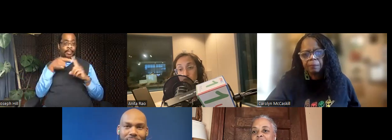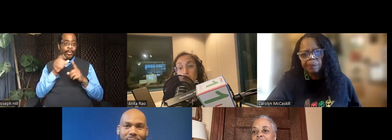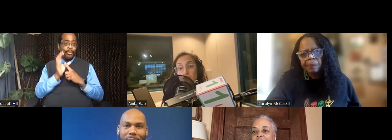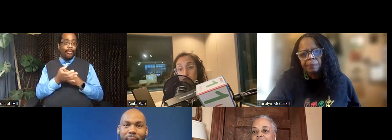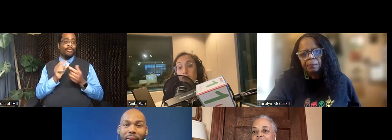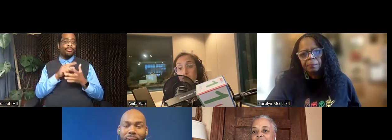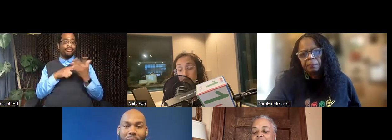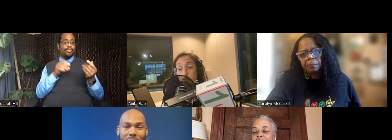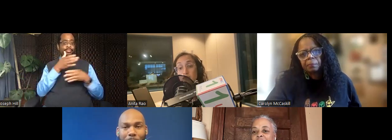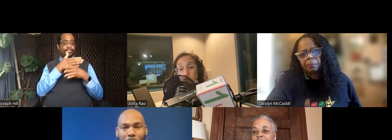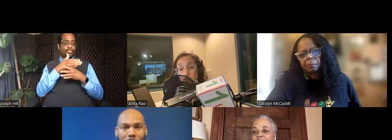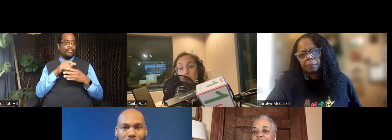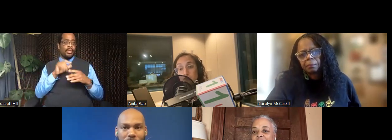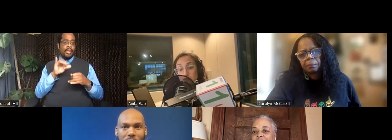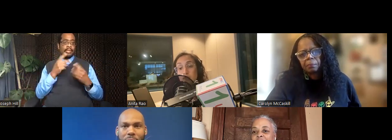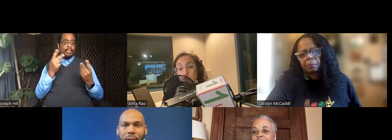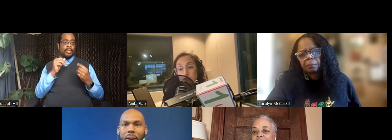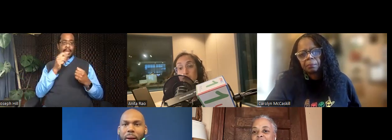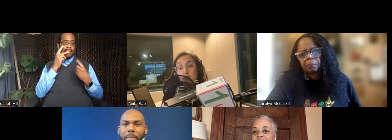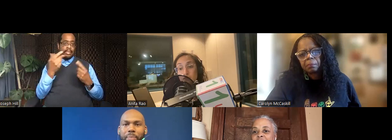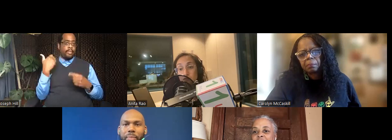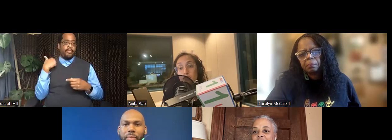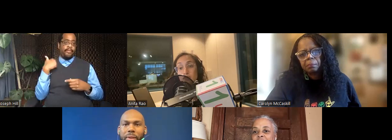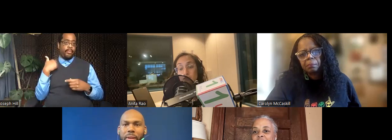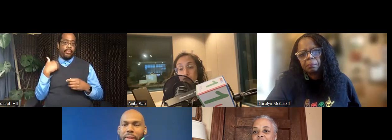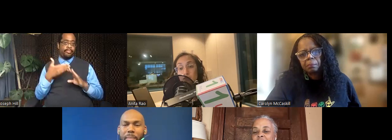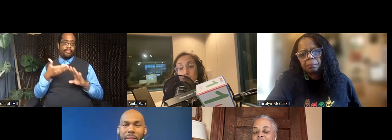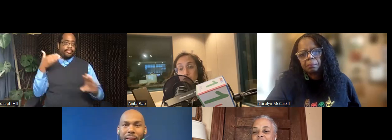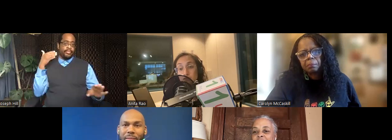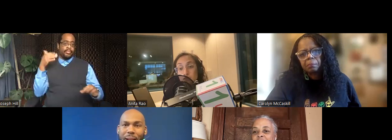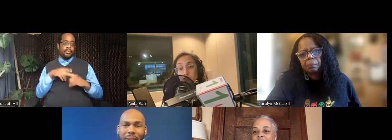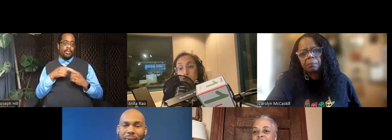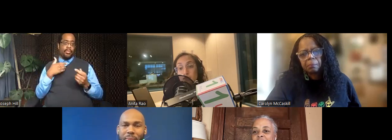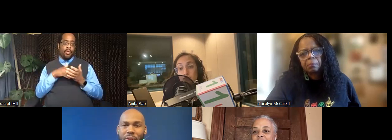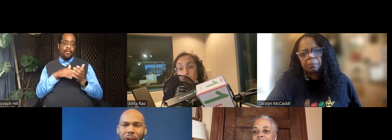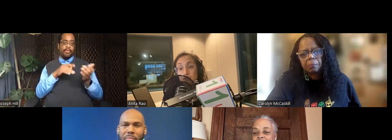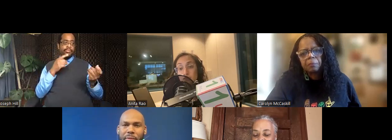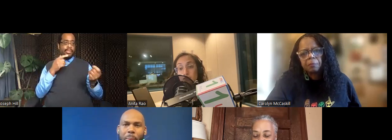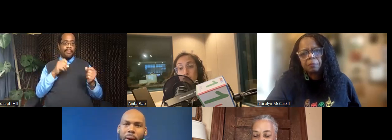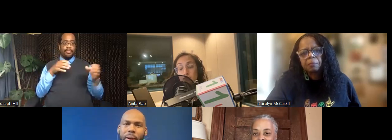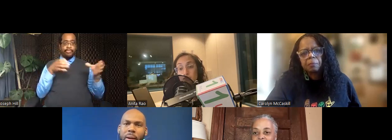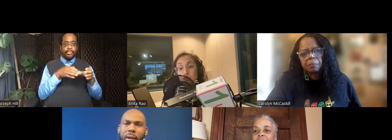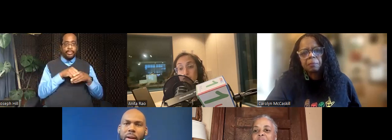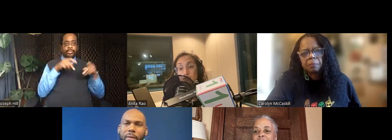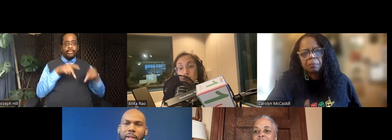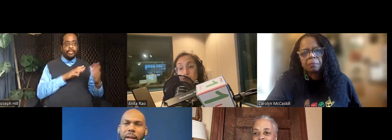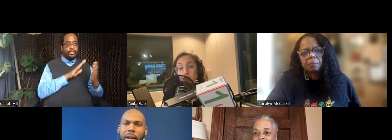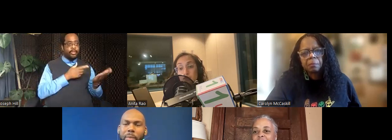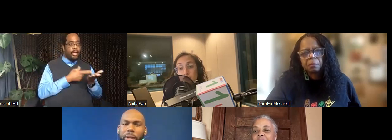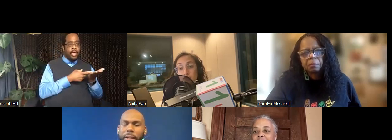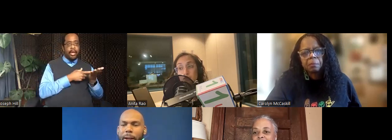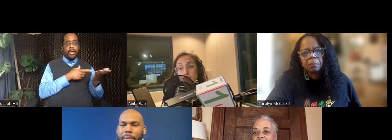their languages, their thoughts about culture, um, something that hasn't really been shown before.